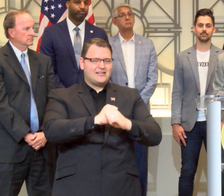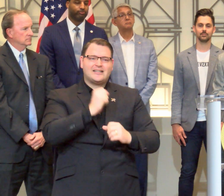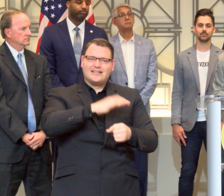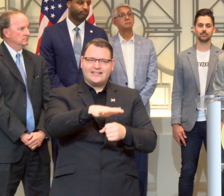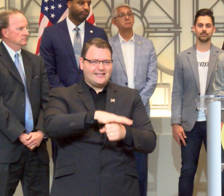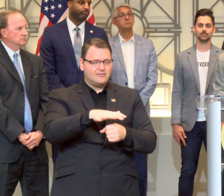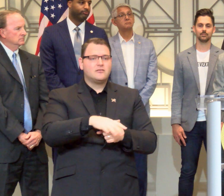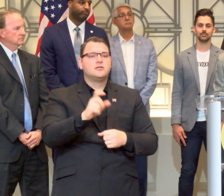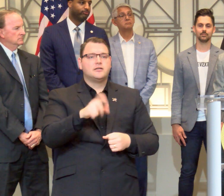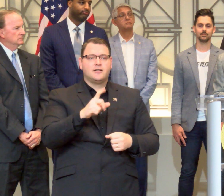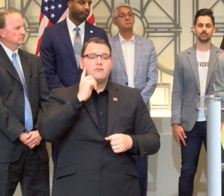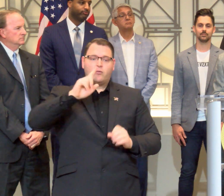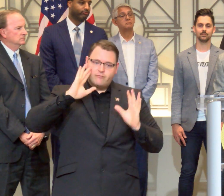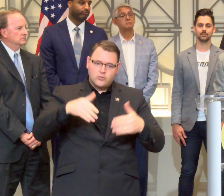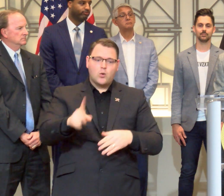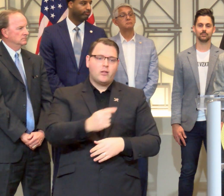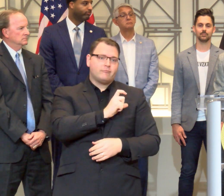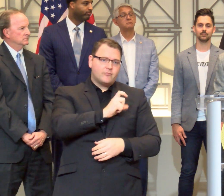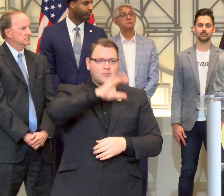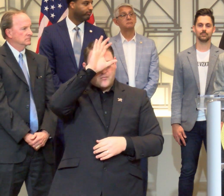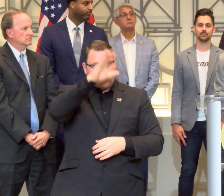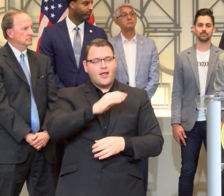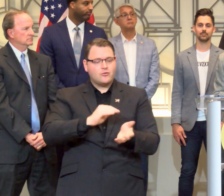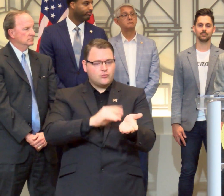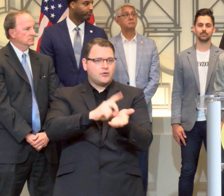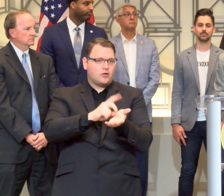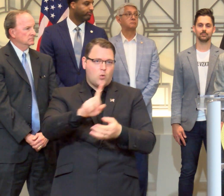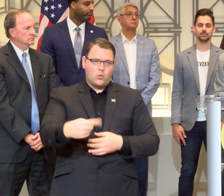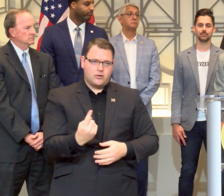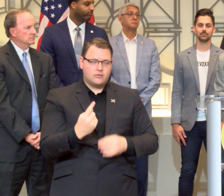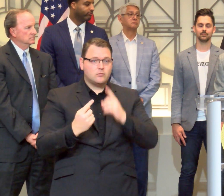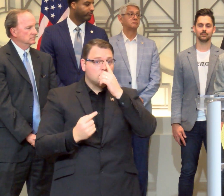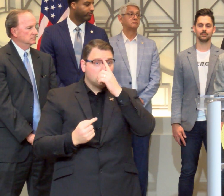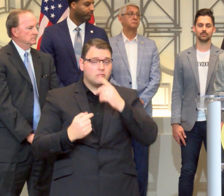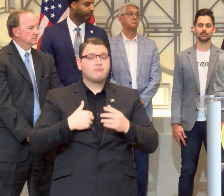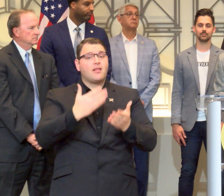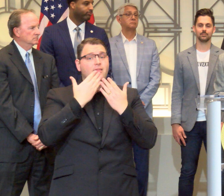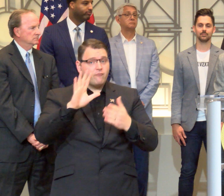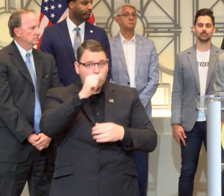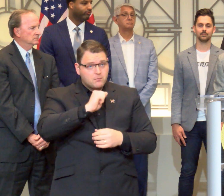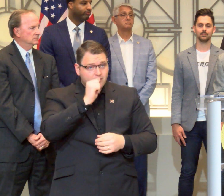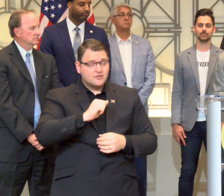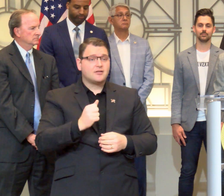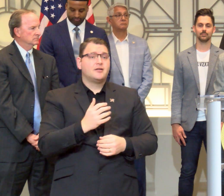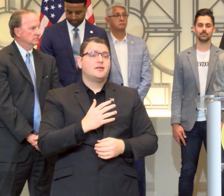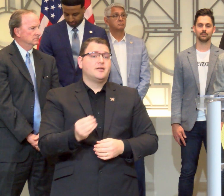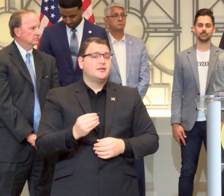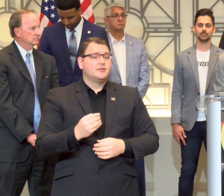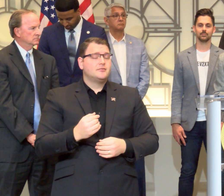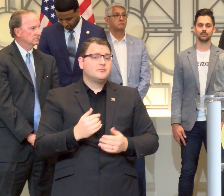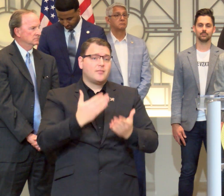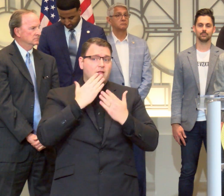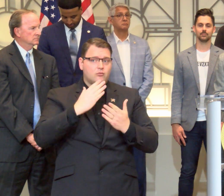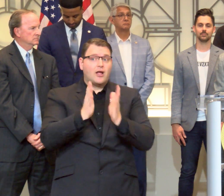has been very patient, and I want to thank you for your patience, and we are asking you to follow the rules. And I also want to thank other private